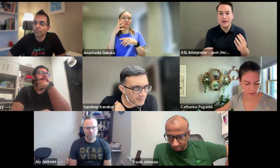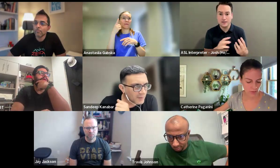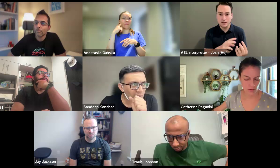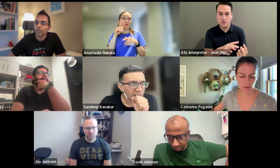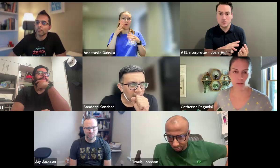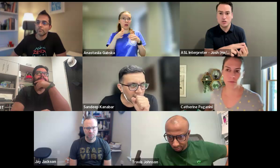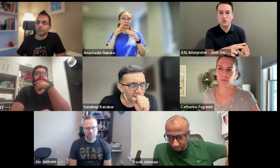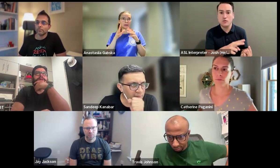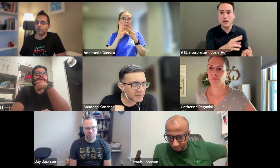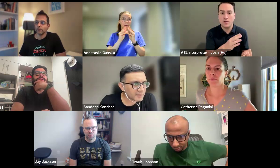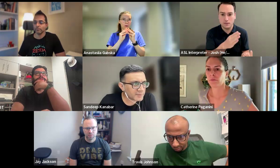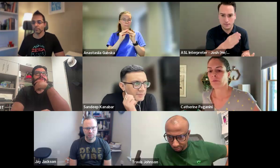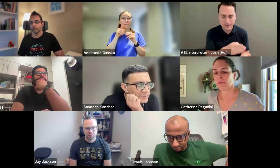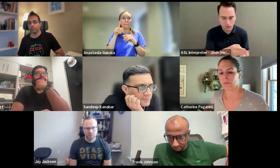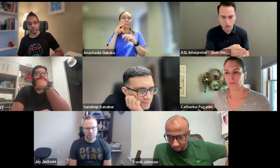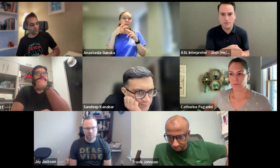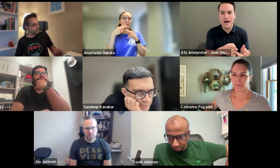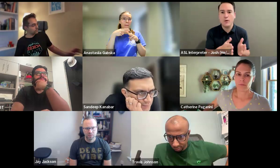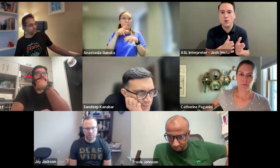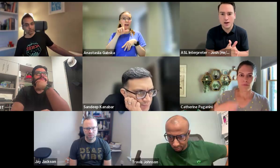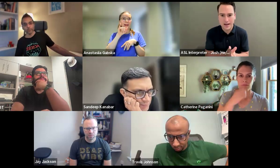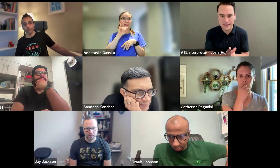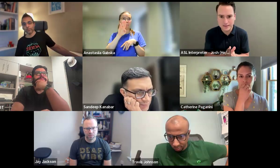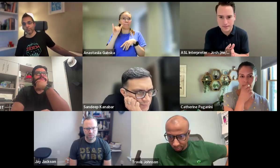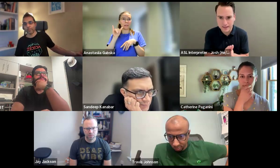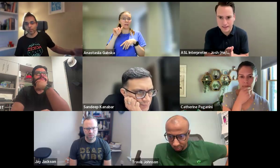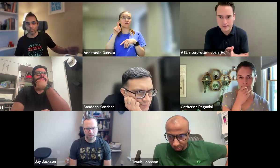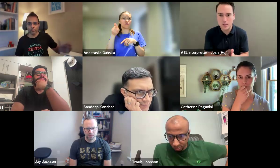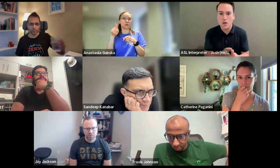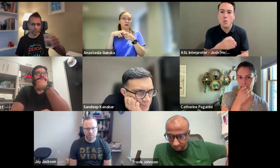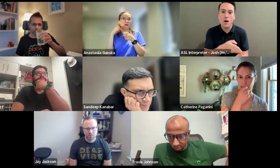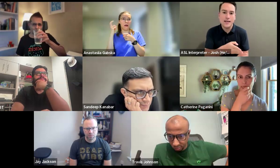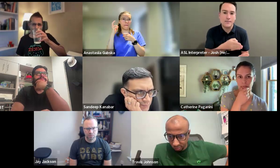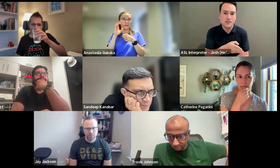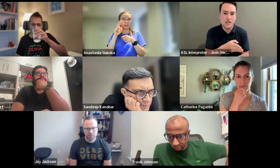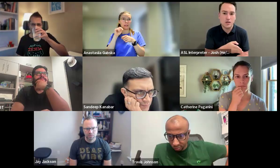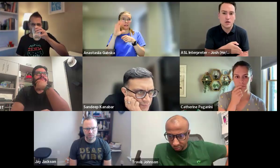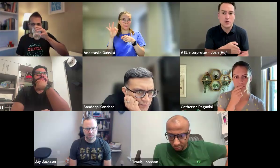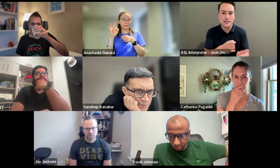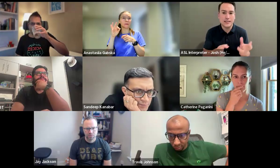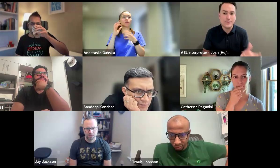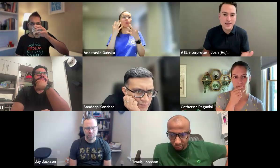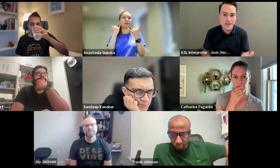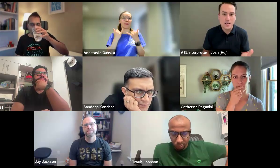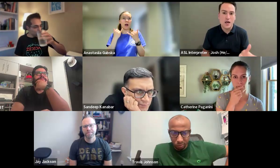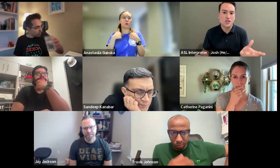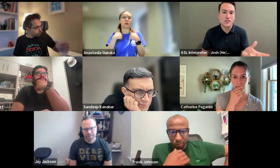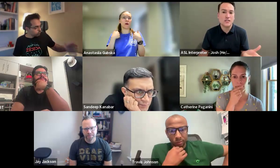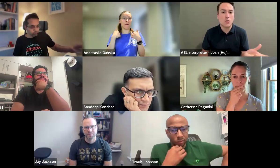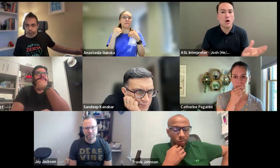had two people that would organize the meetings. One in particular is Libby. She is no